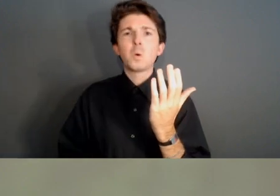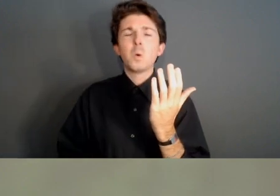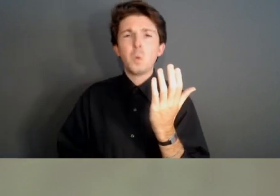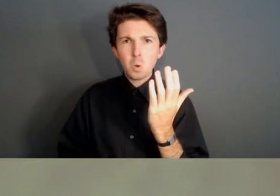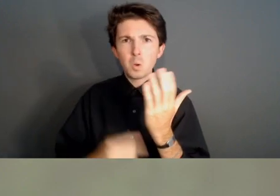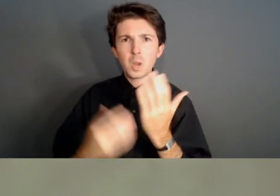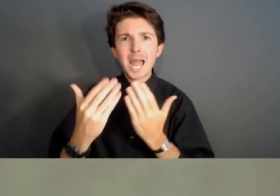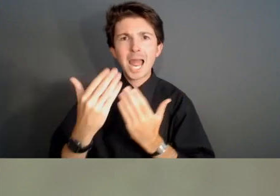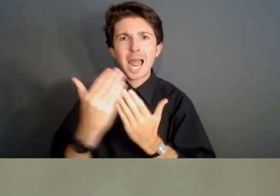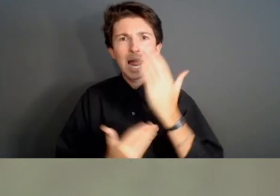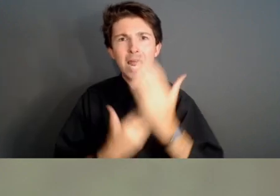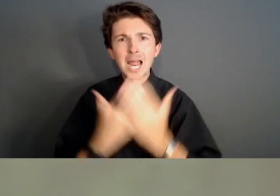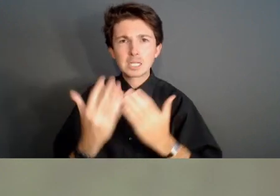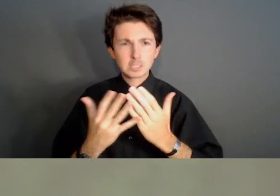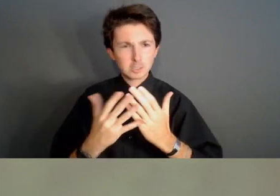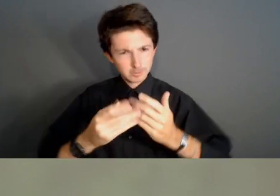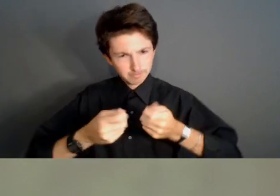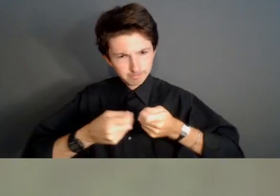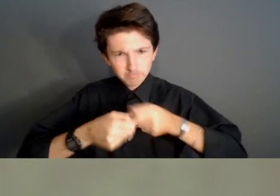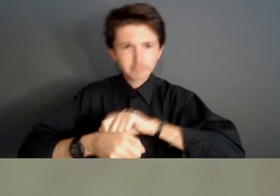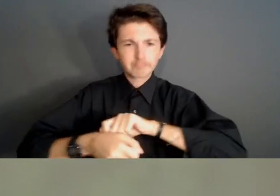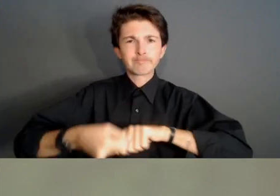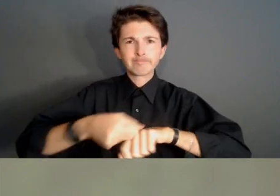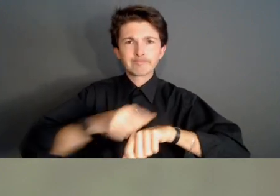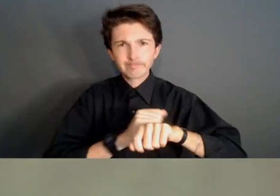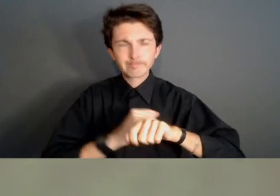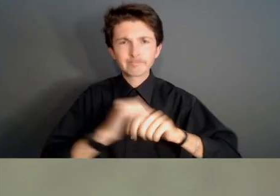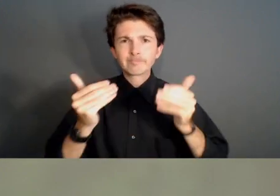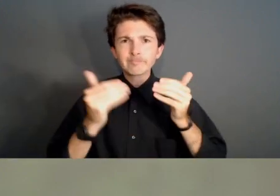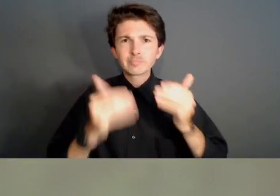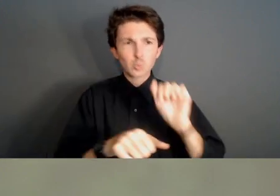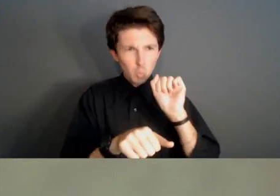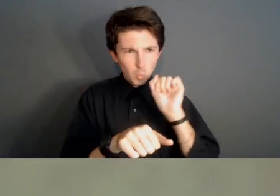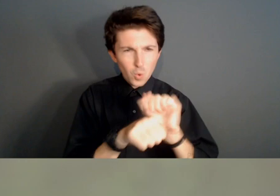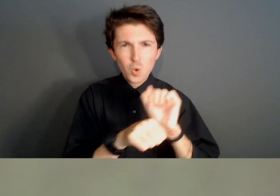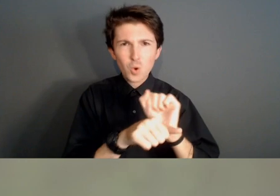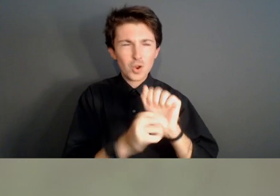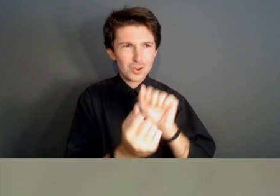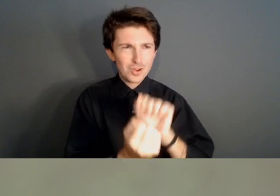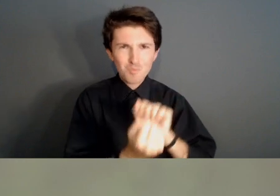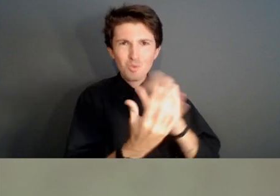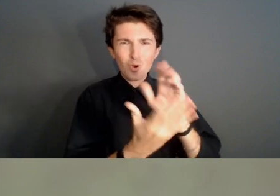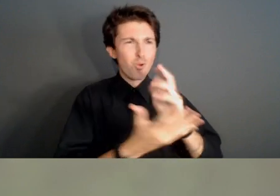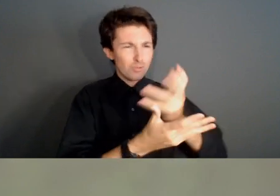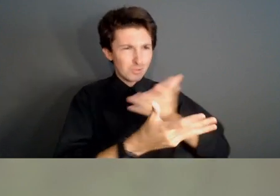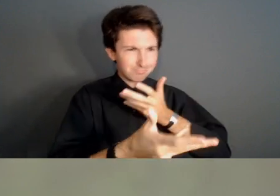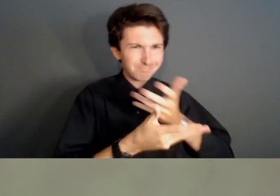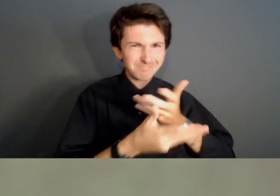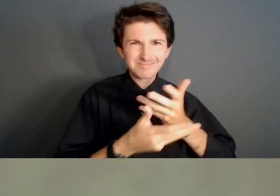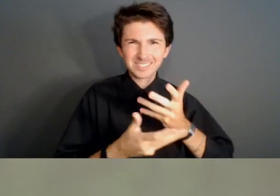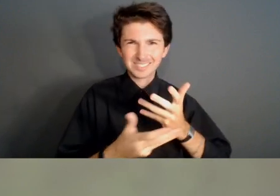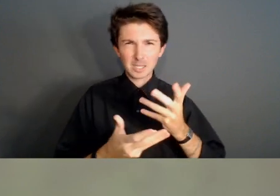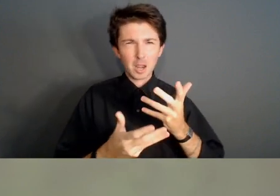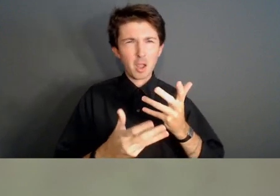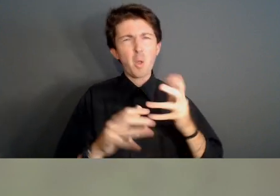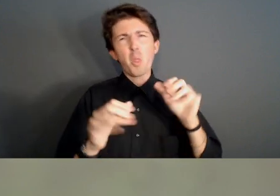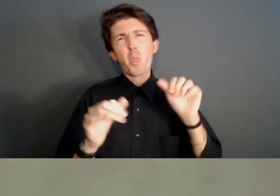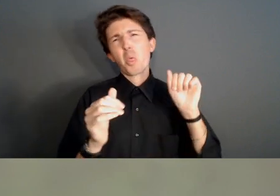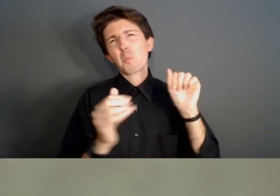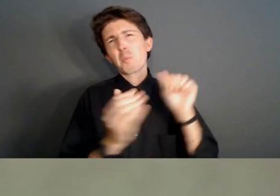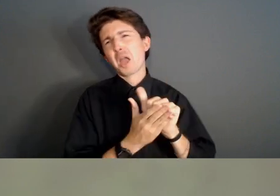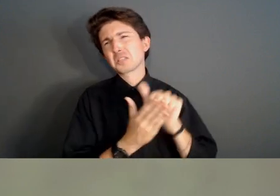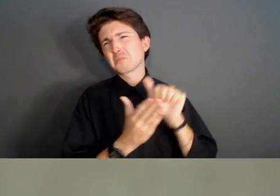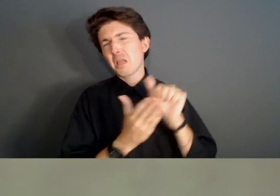very practical, a hands-on approach. How to make